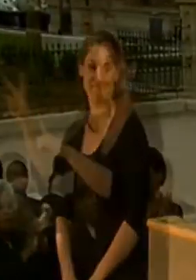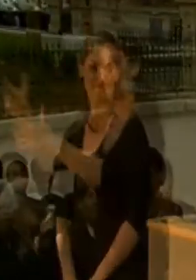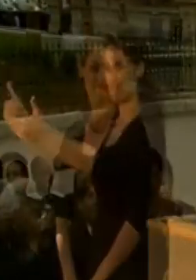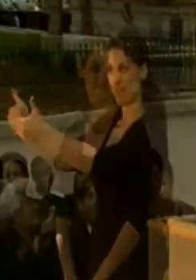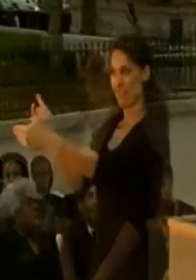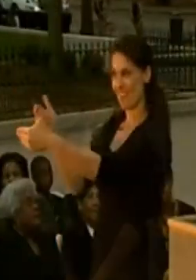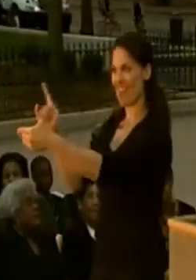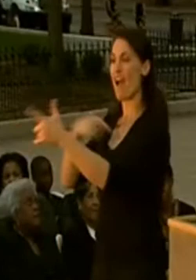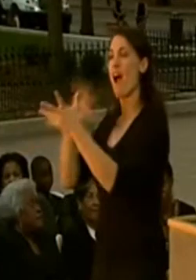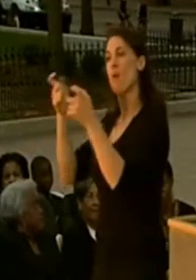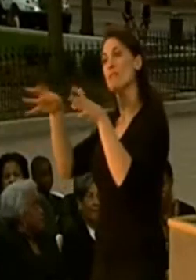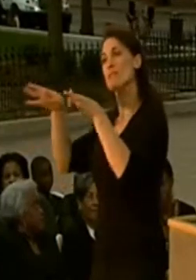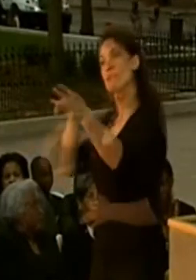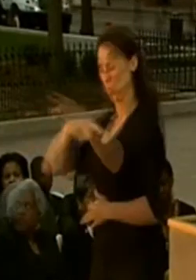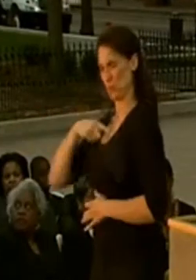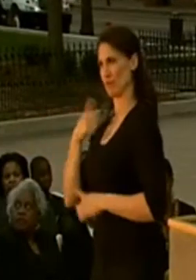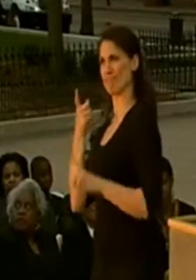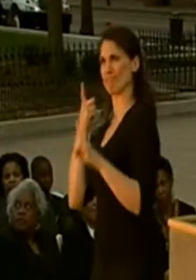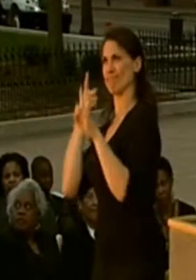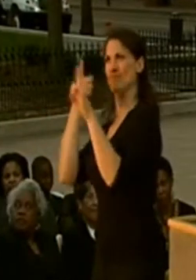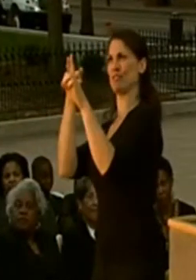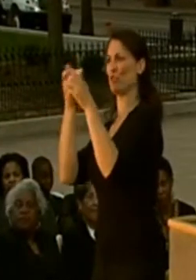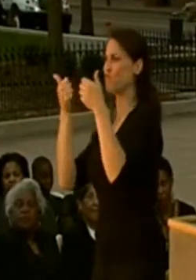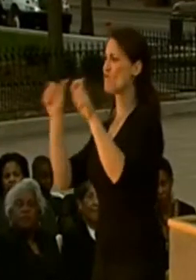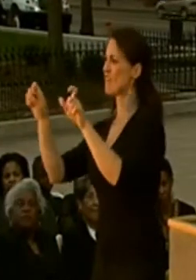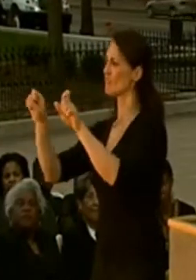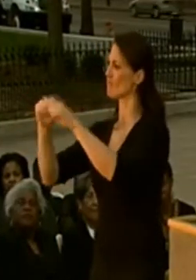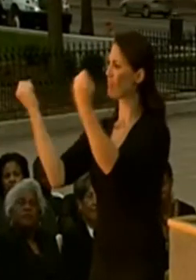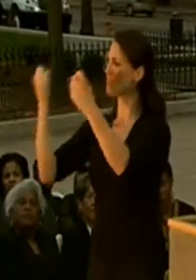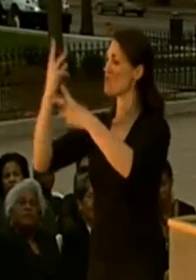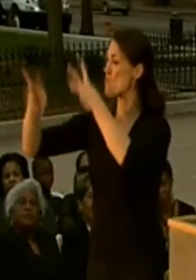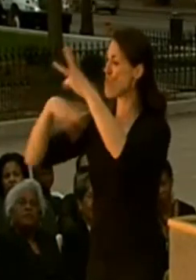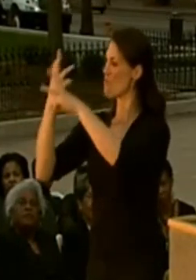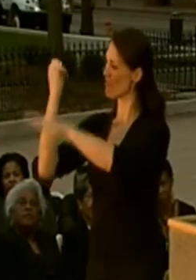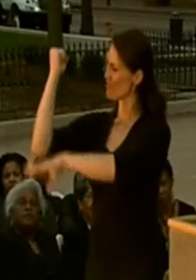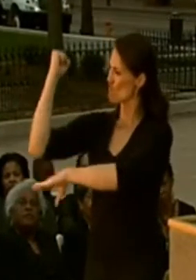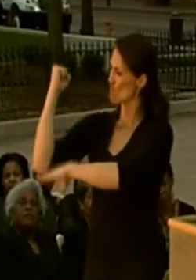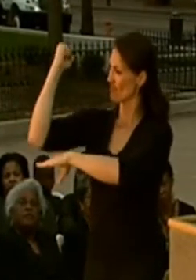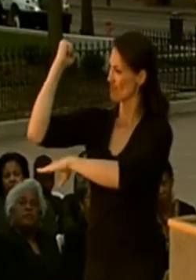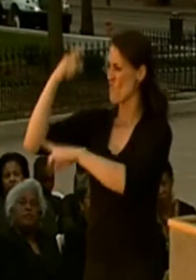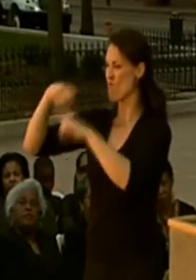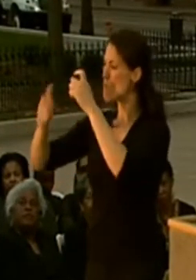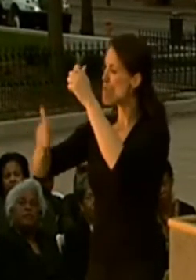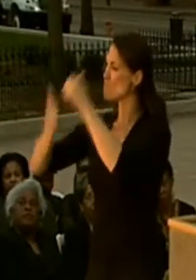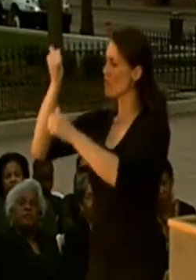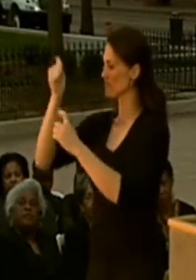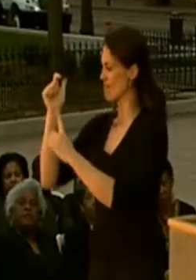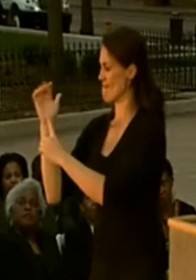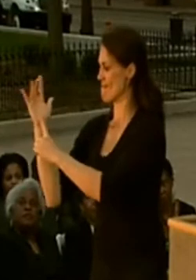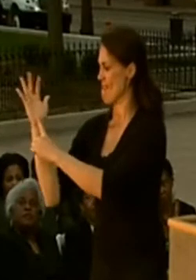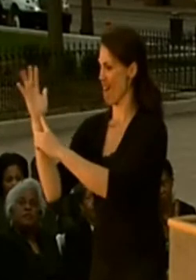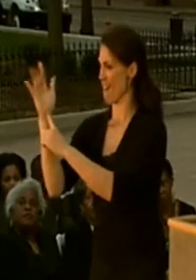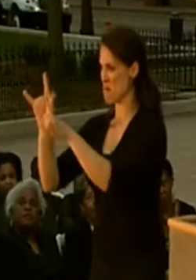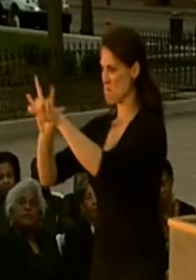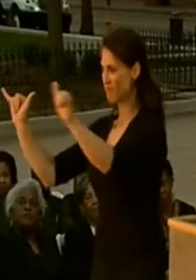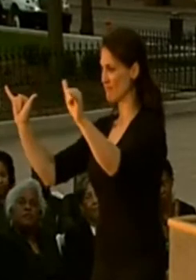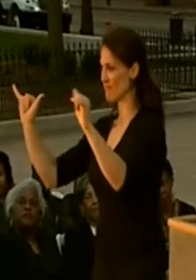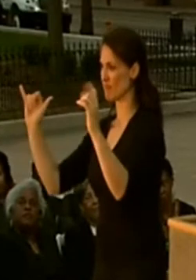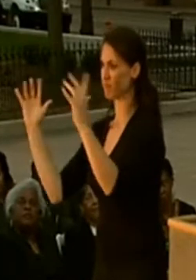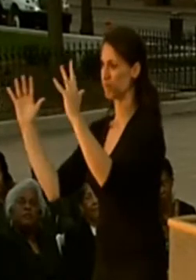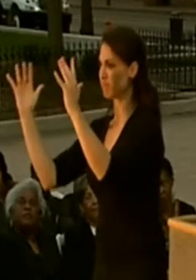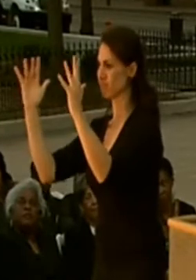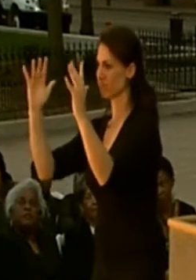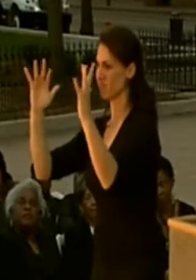I wanted to just explain why we chose to break the world record for most candles lit simultaneously in a single